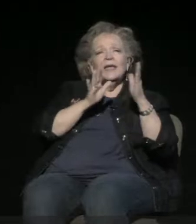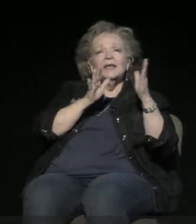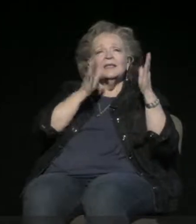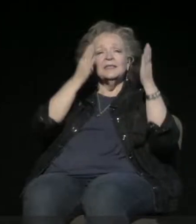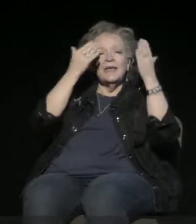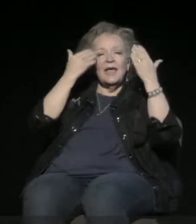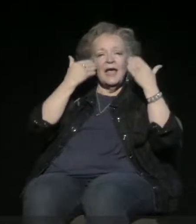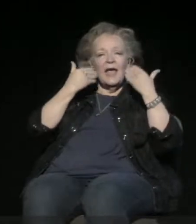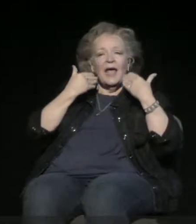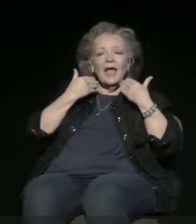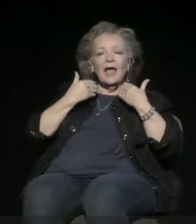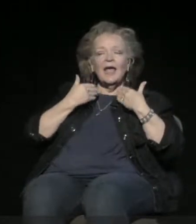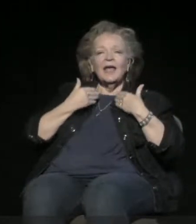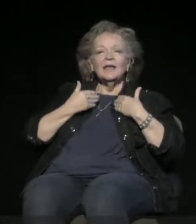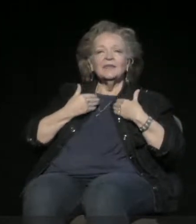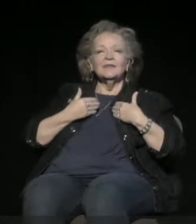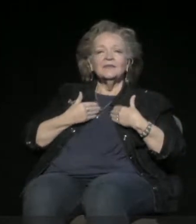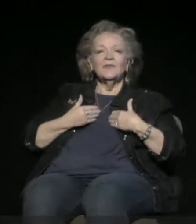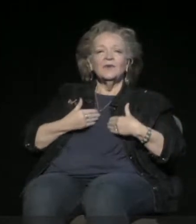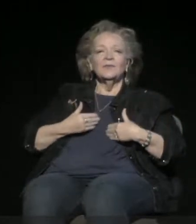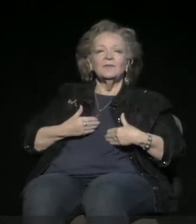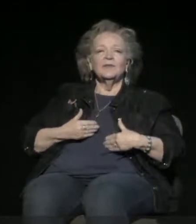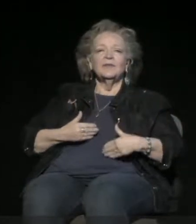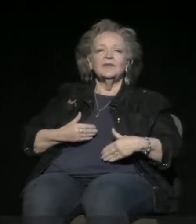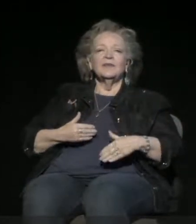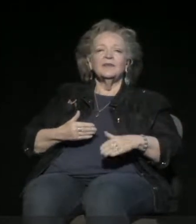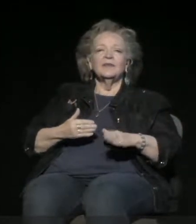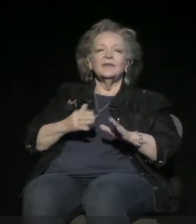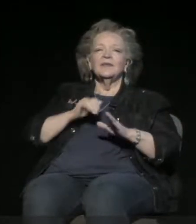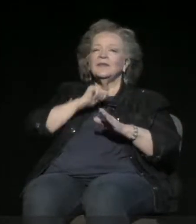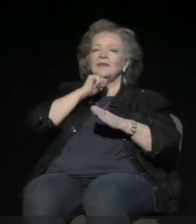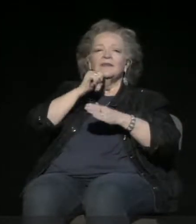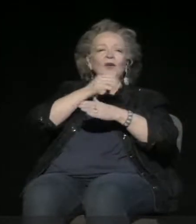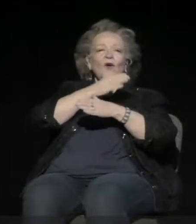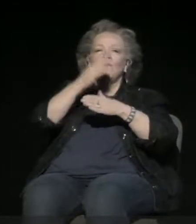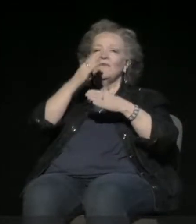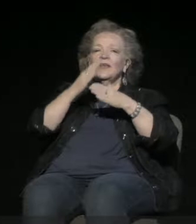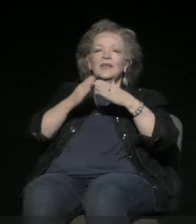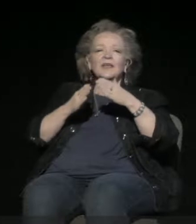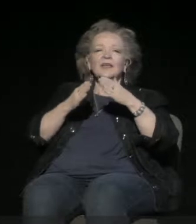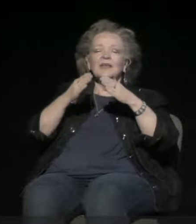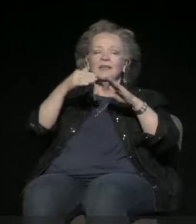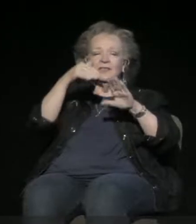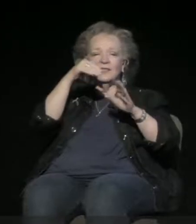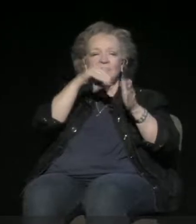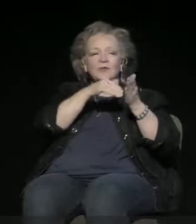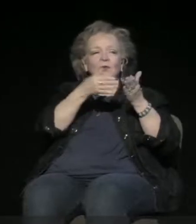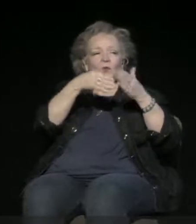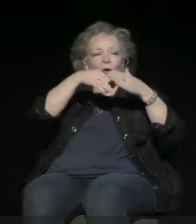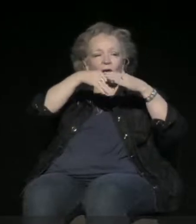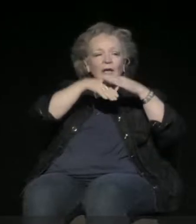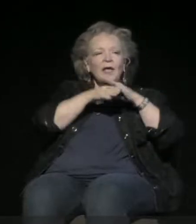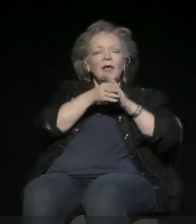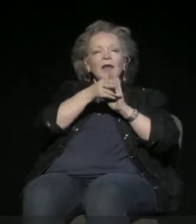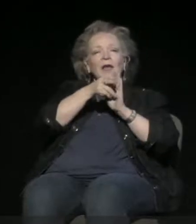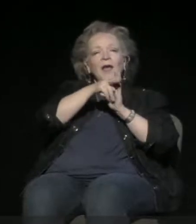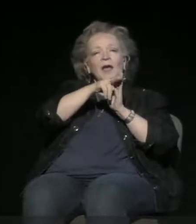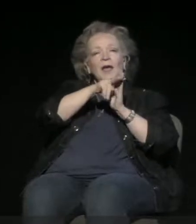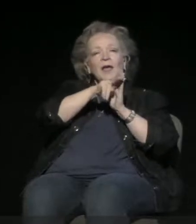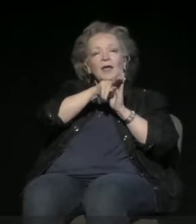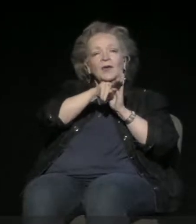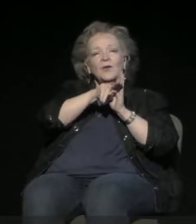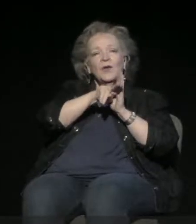plans He has for me, don't finish at